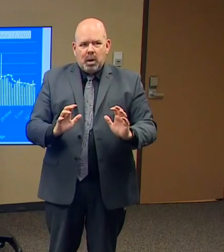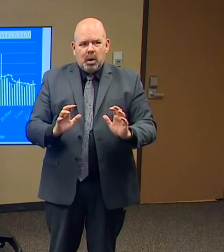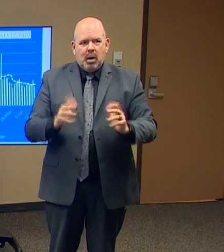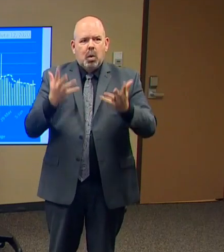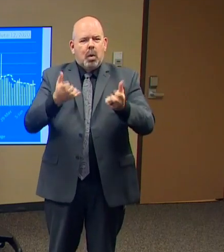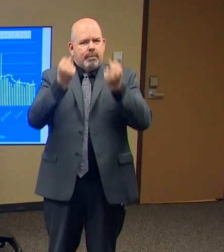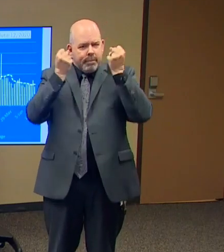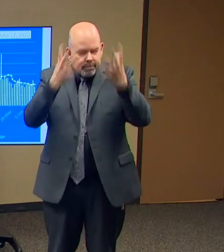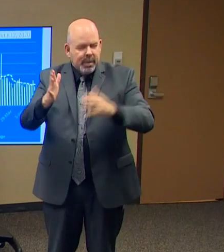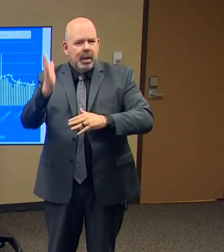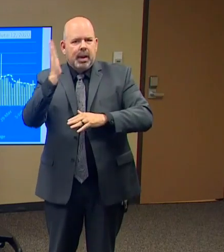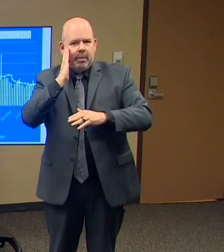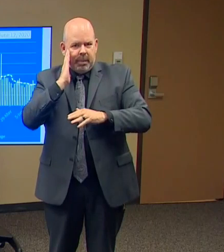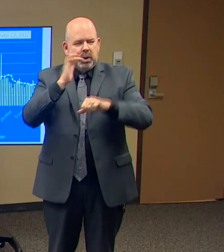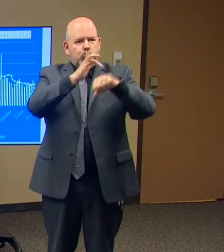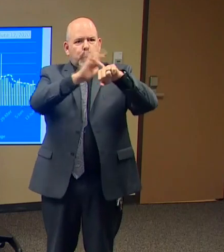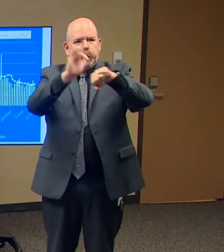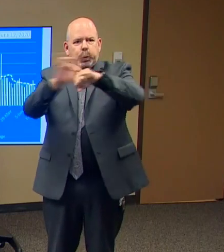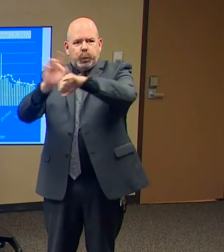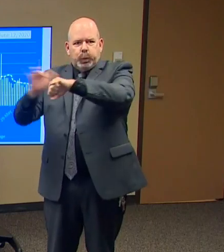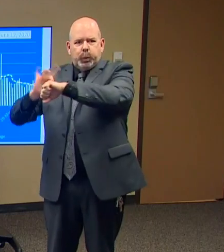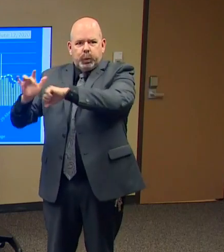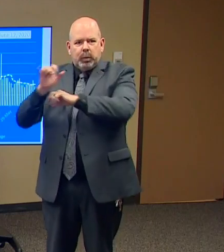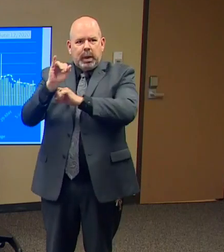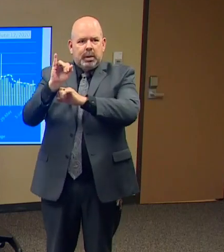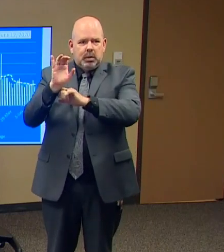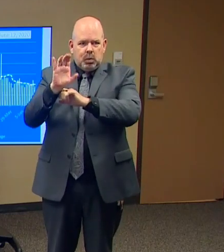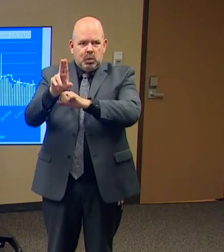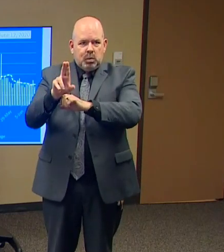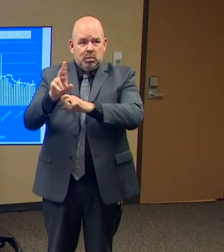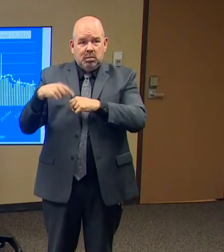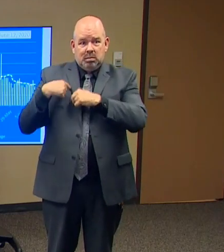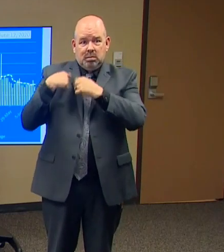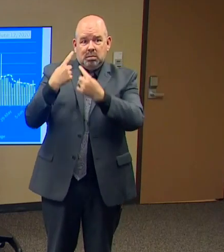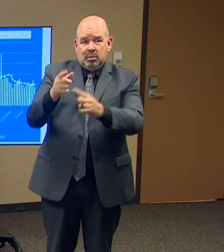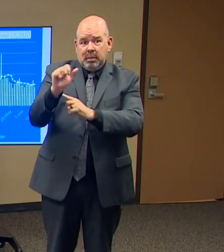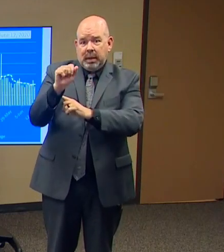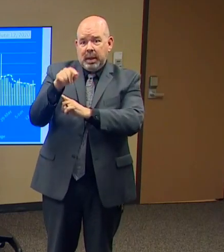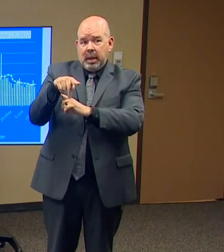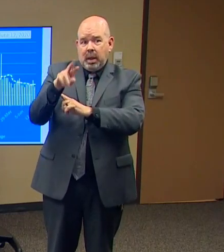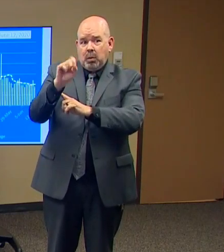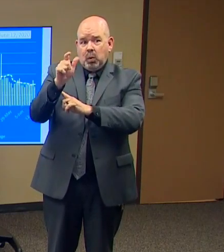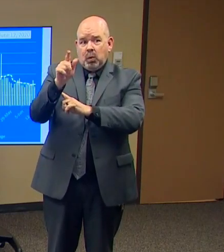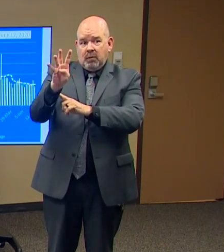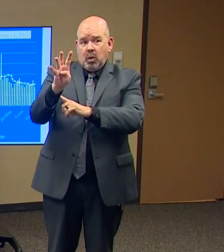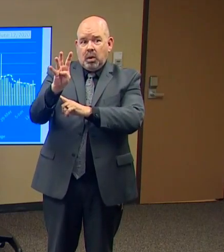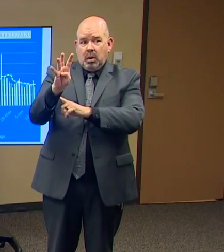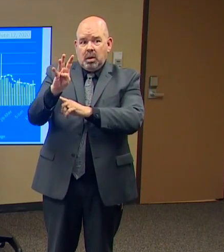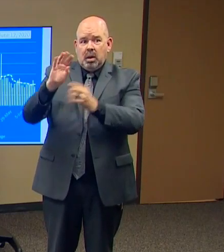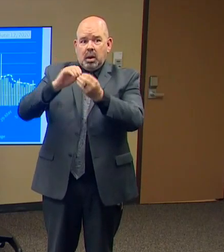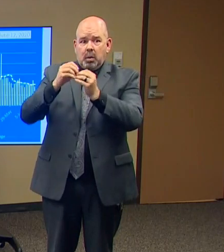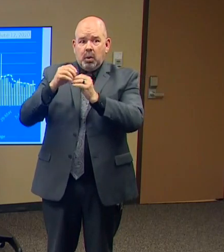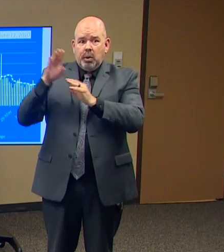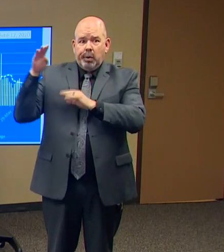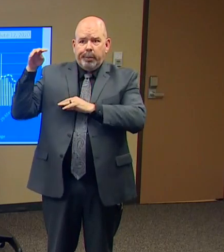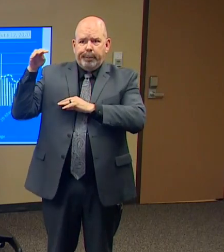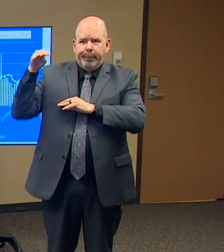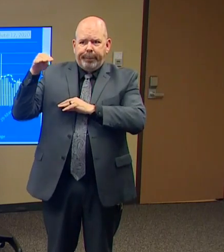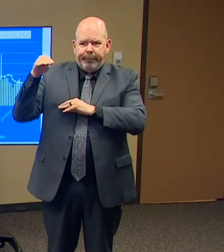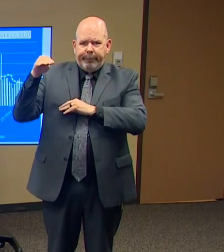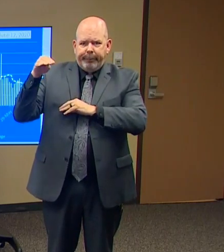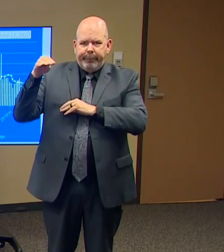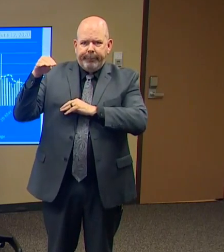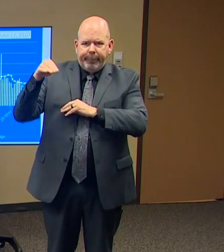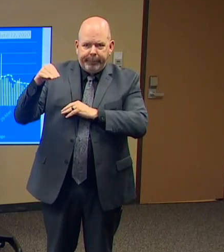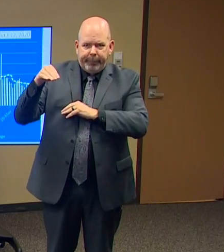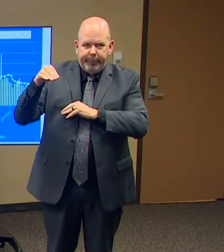clearly see the trend since probably April 24th, that there's been a steady decline in the number